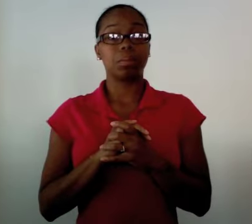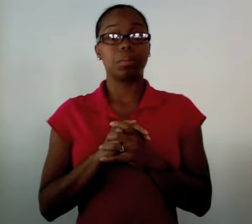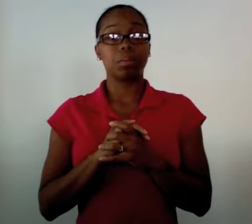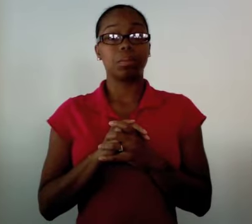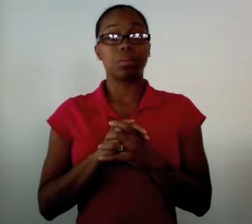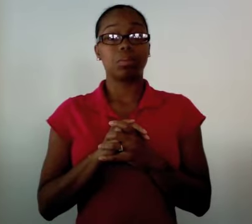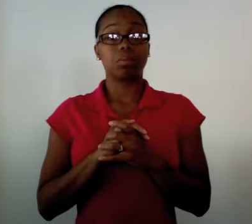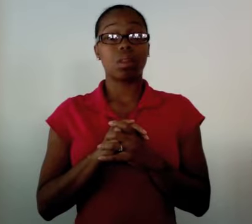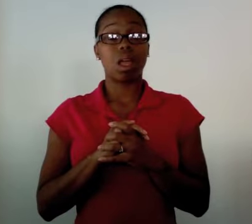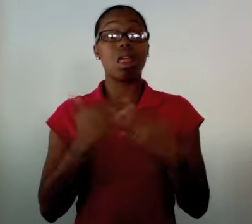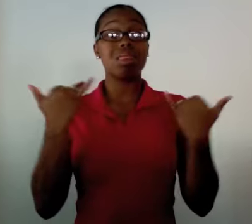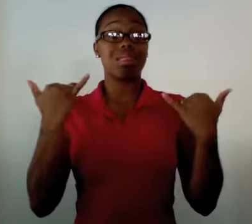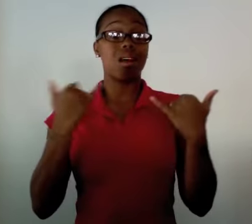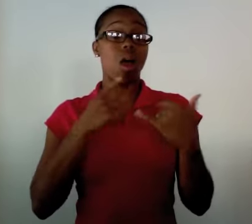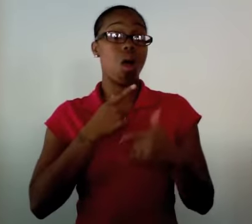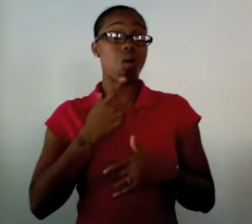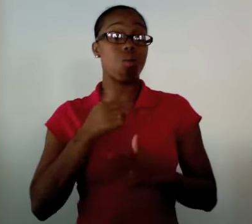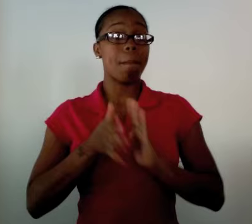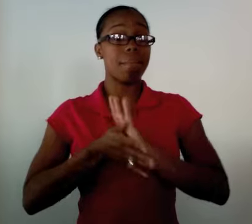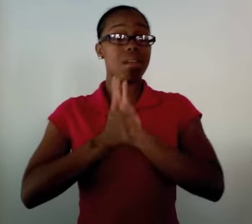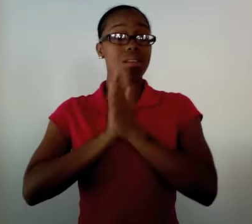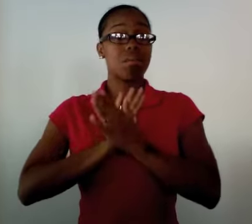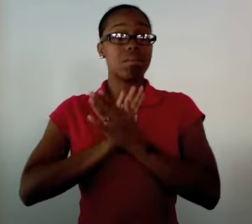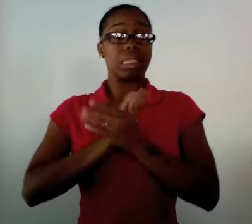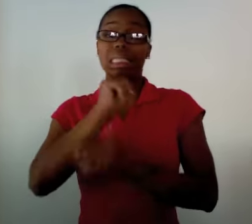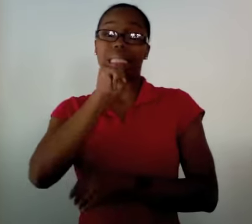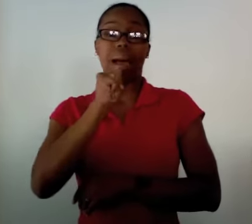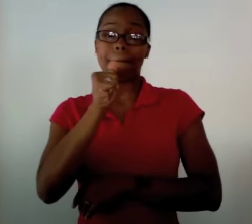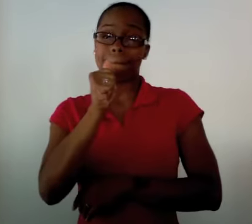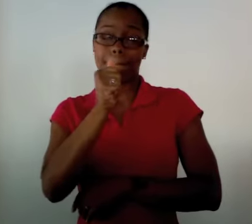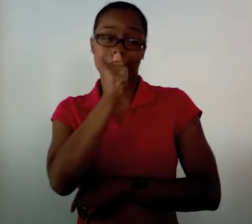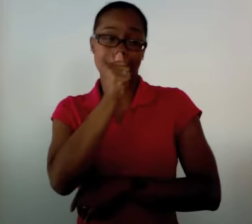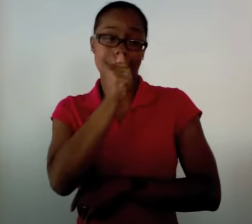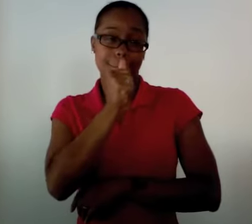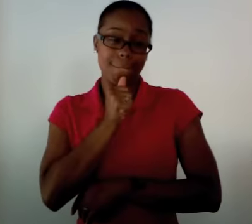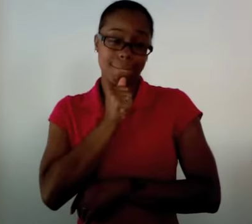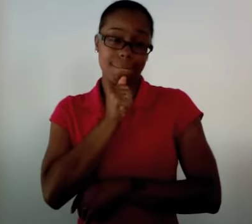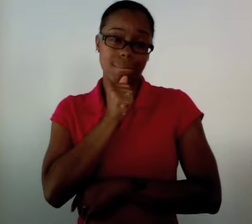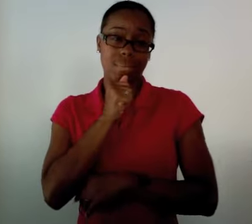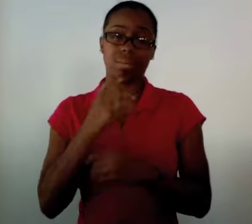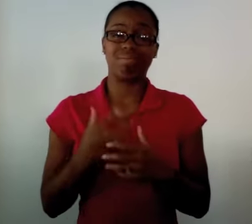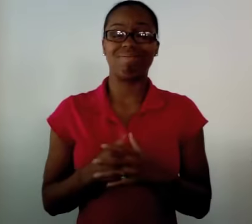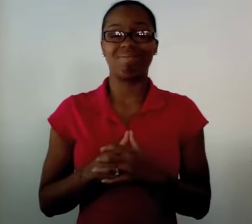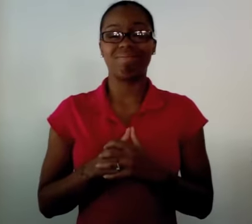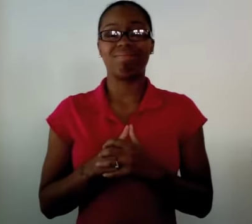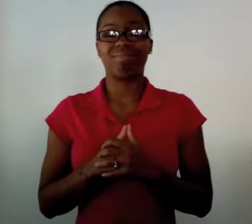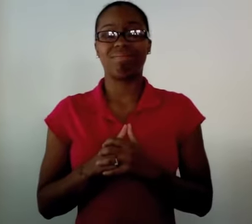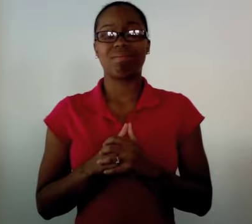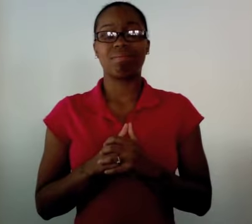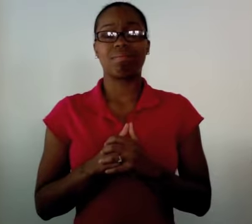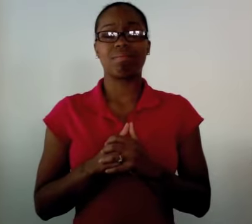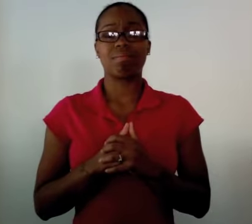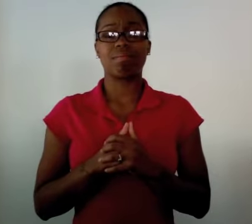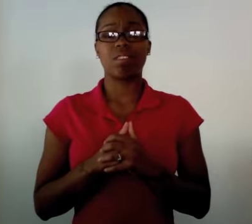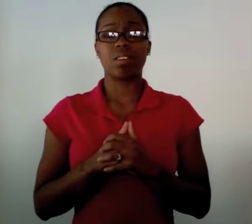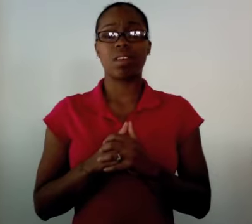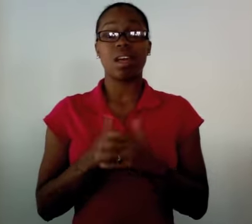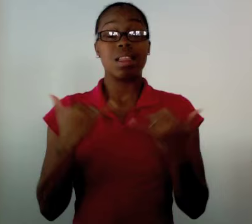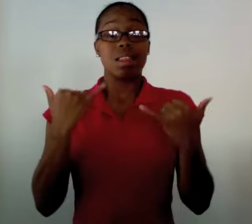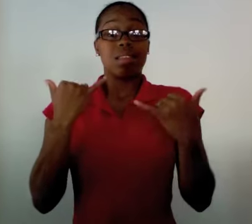impatient. We don't want oratory anymore, we want sound bites. And the art of conversation is being replaced,